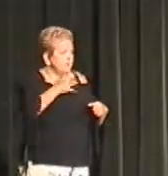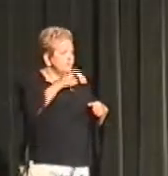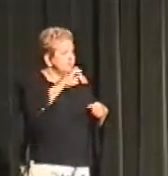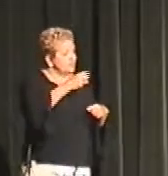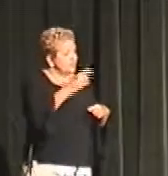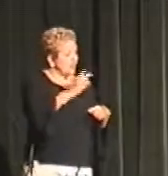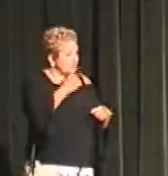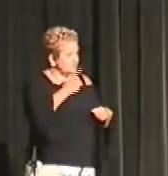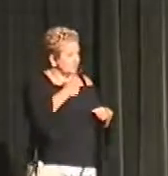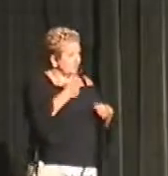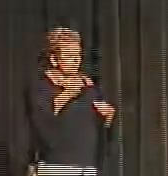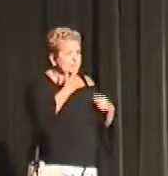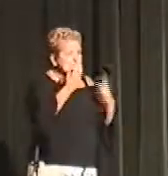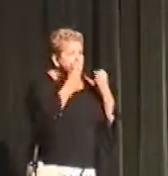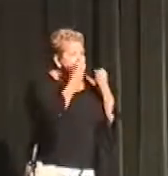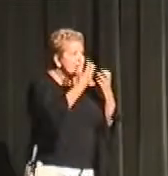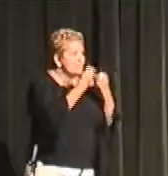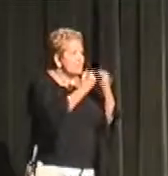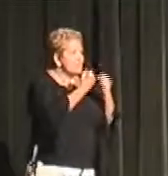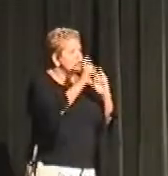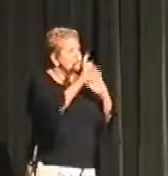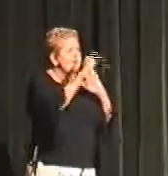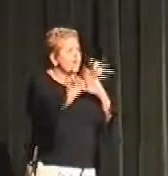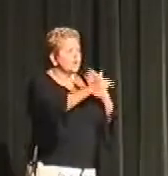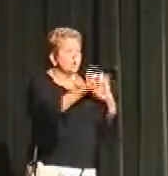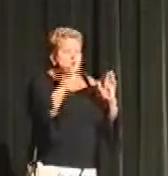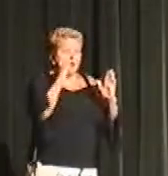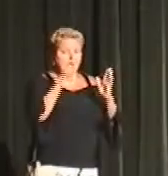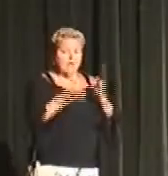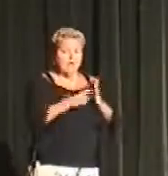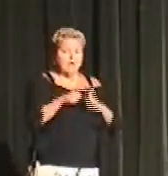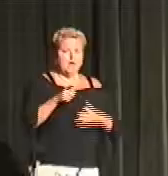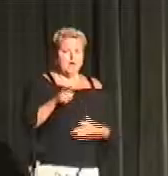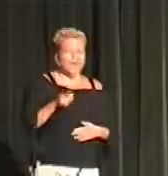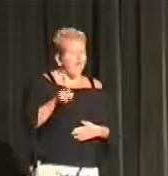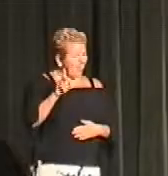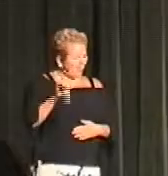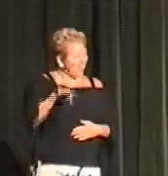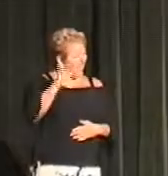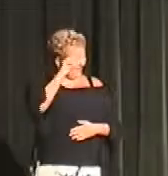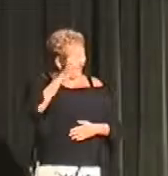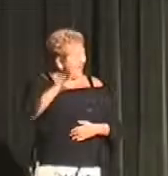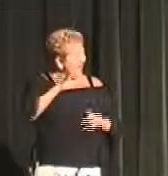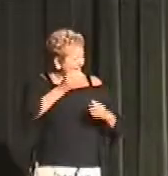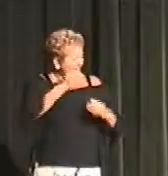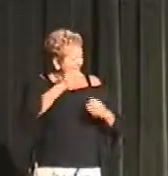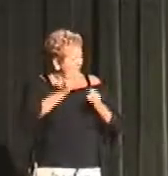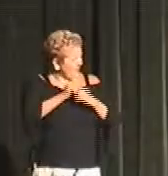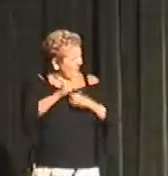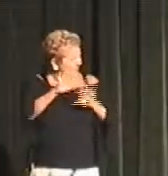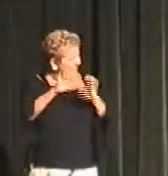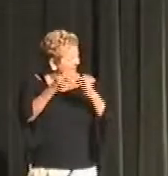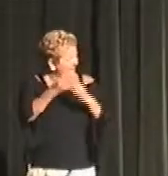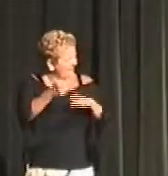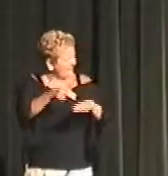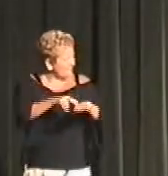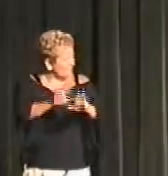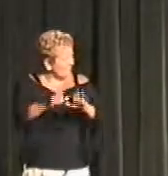he was many years sober before he realized, this guy ate dinner with his family at the table every night before he ever went, but he knew that someone